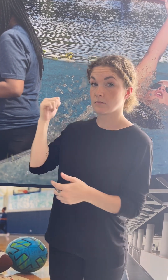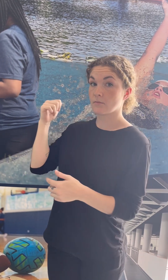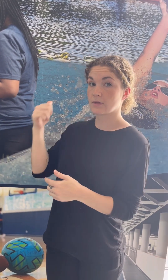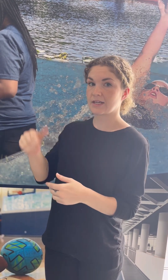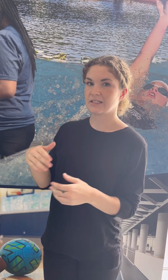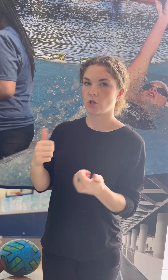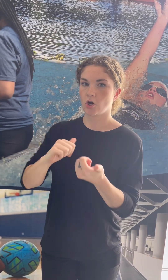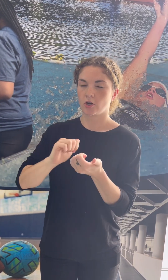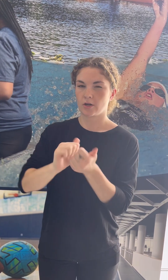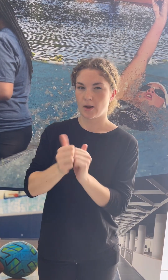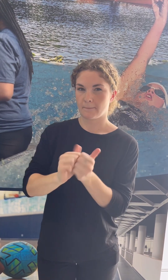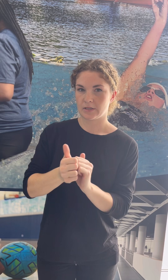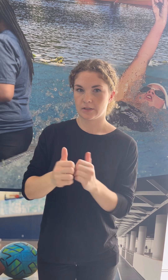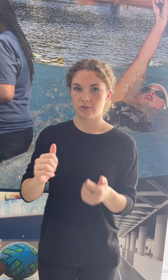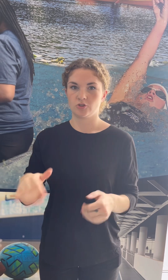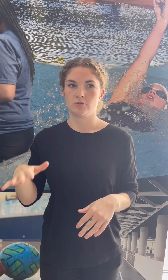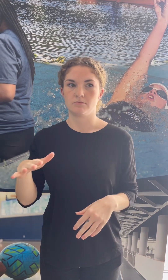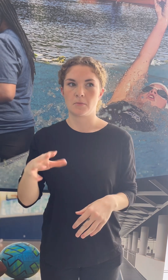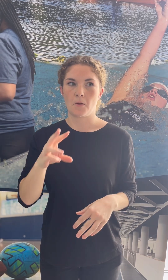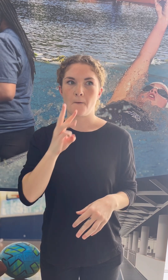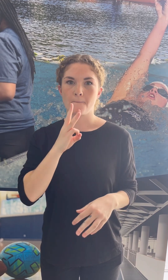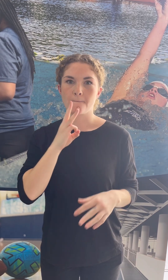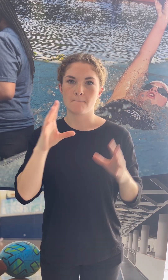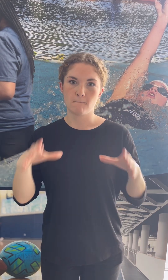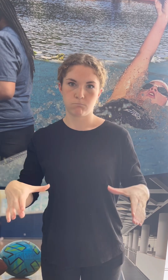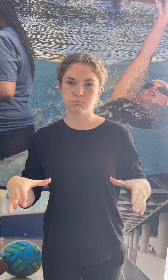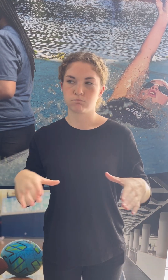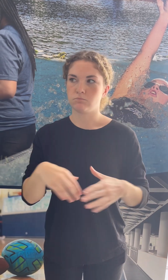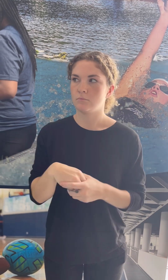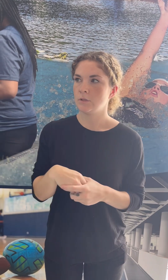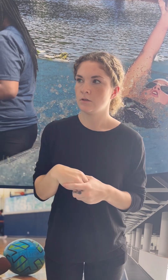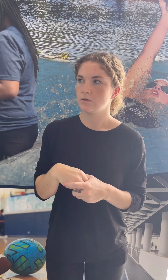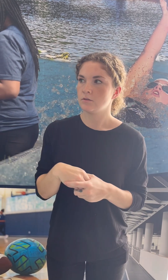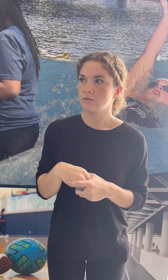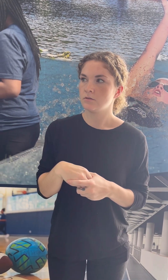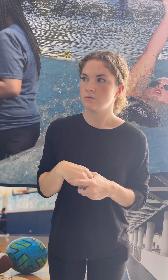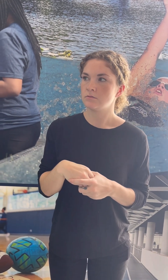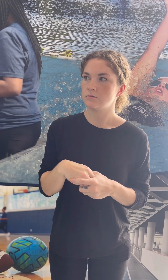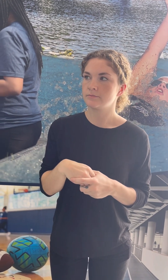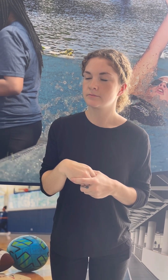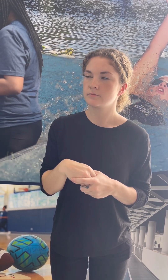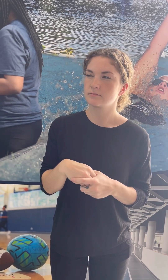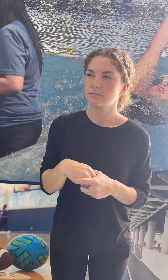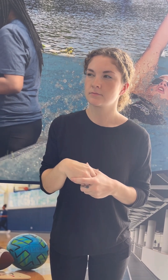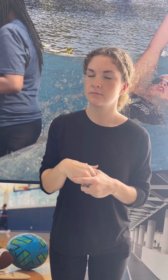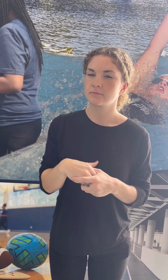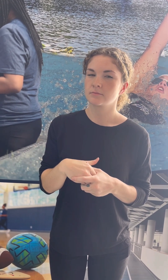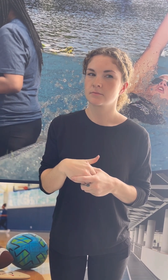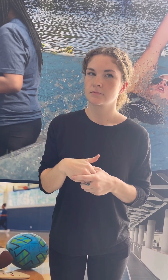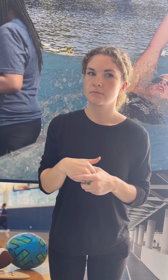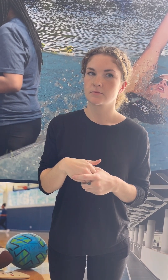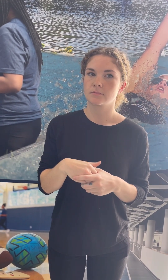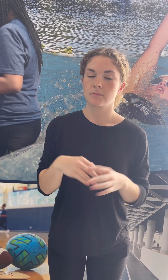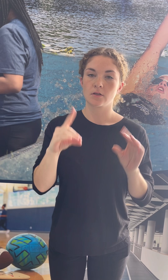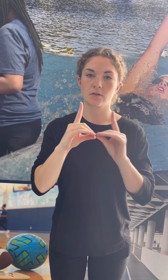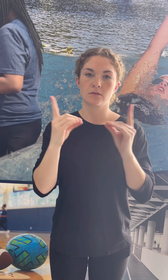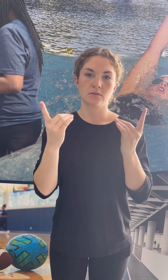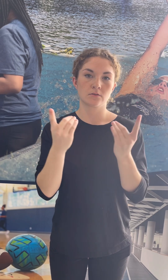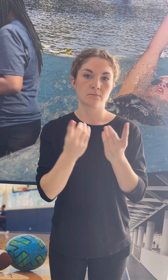teams use this pool to practice, so the hours are a little bit different than the student wellness complex itself. The Department of Student Life, the department that